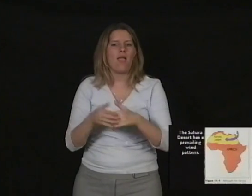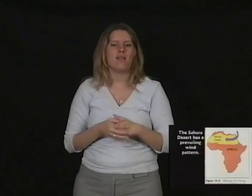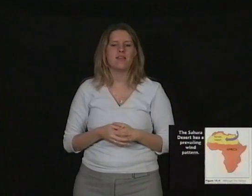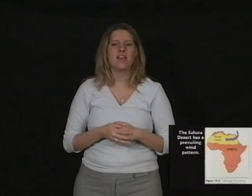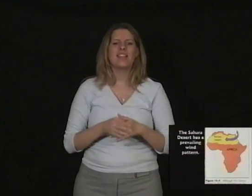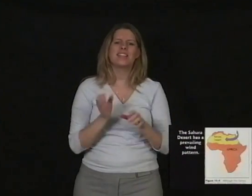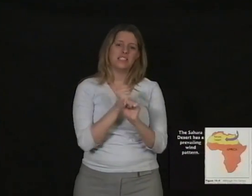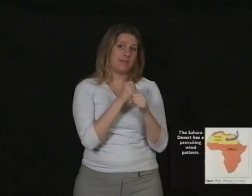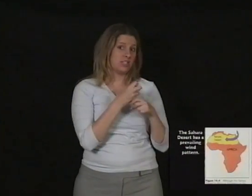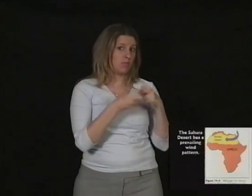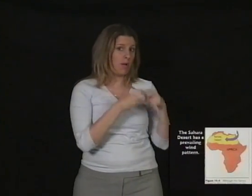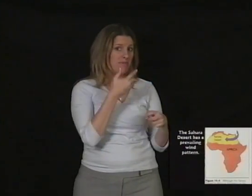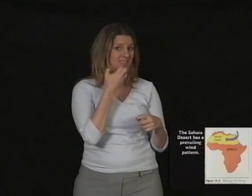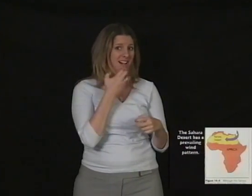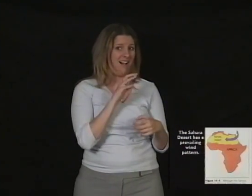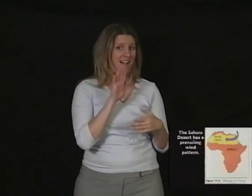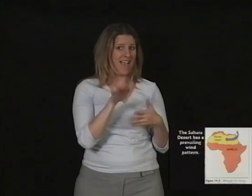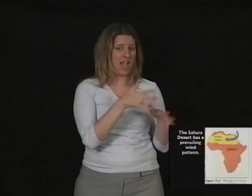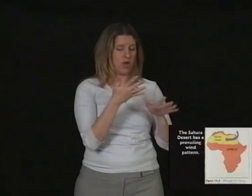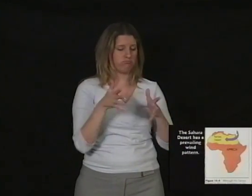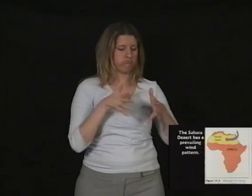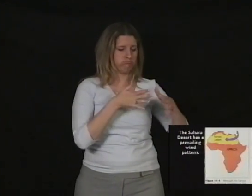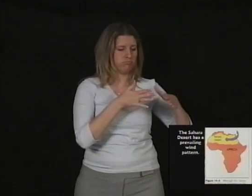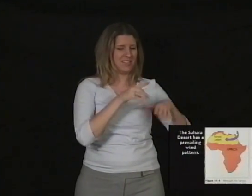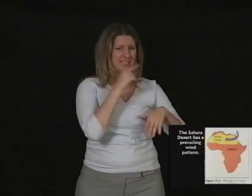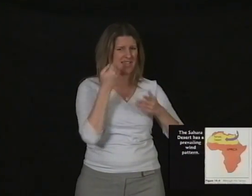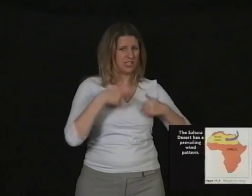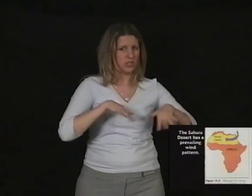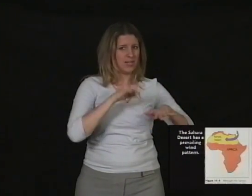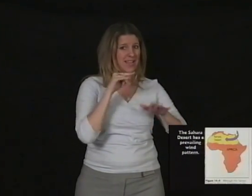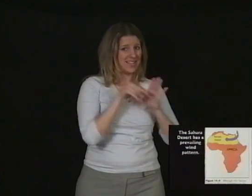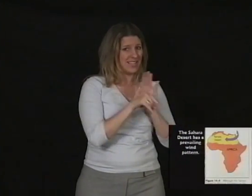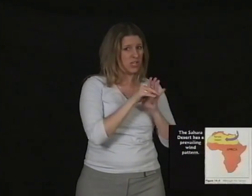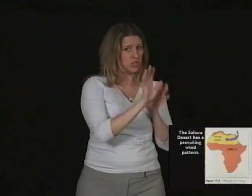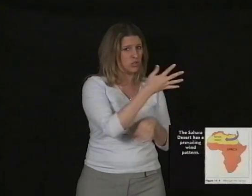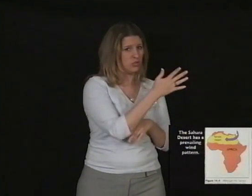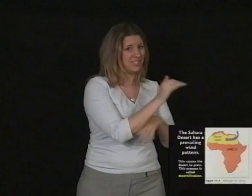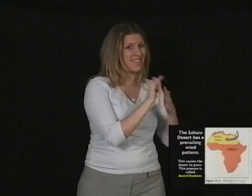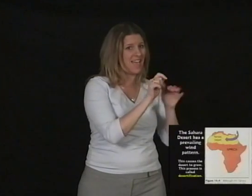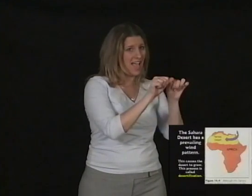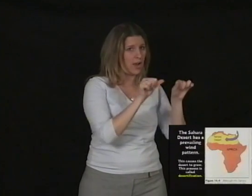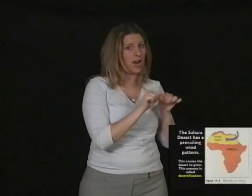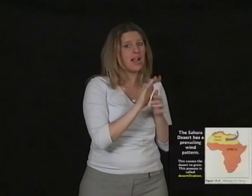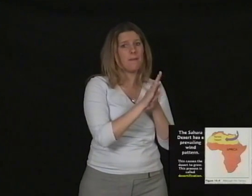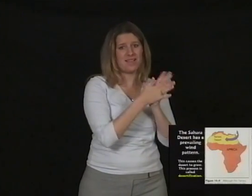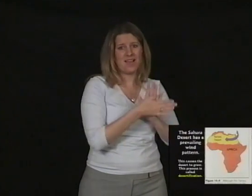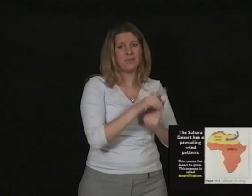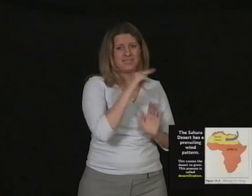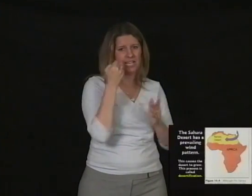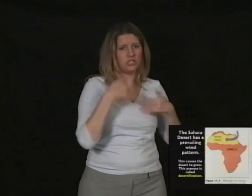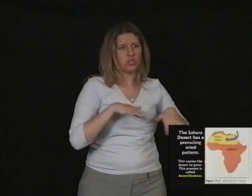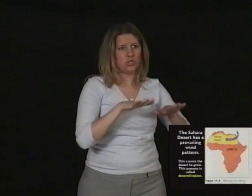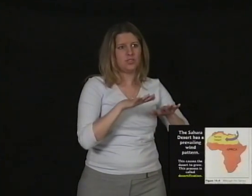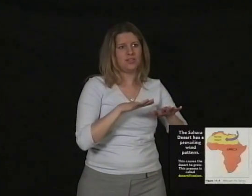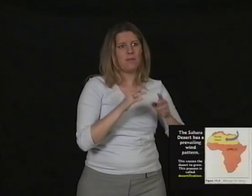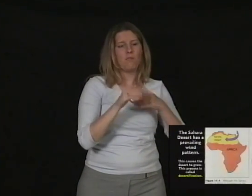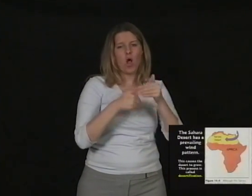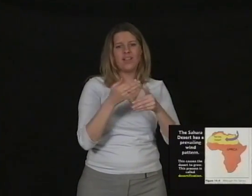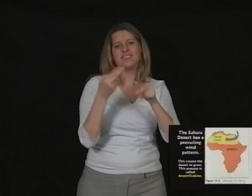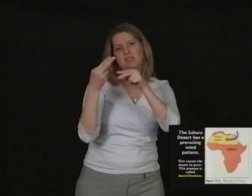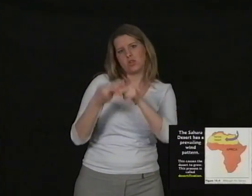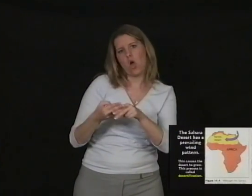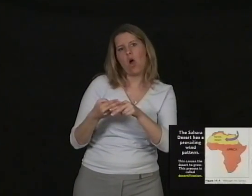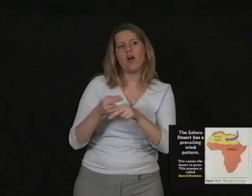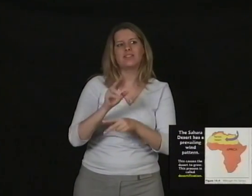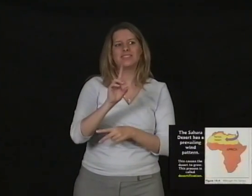hot air blows off the desert and kills the trees next door, and that area becomes desert. The process is called desertification. Well,